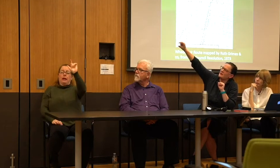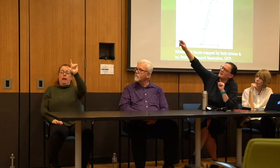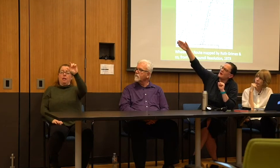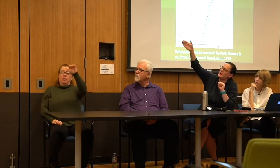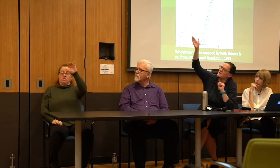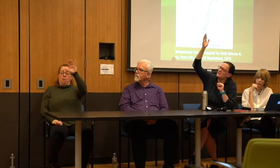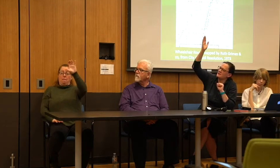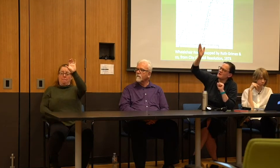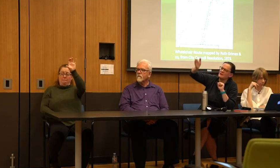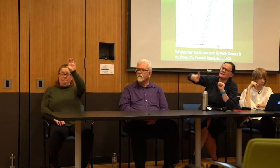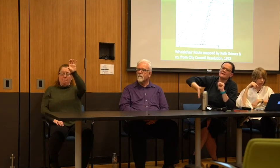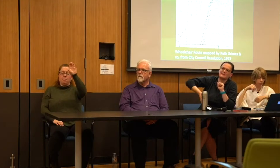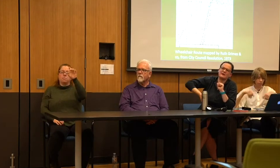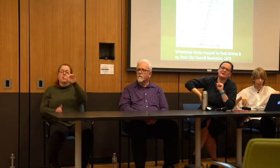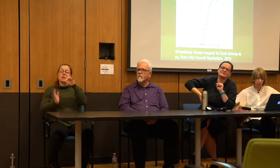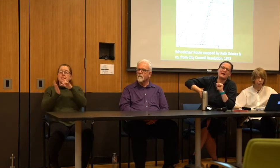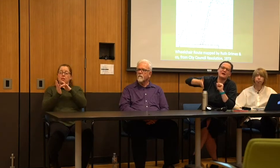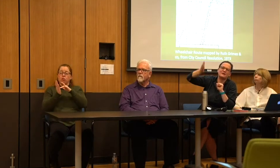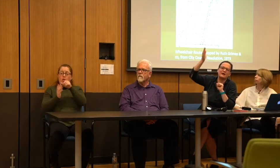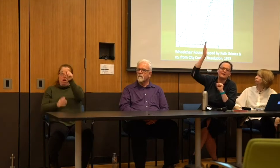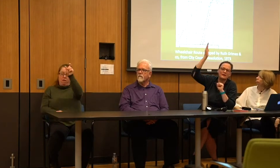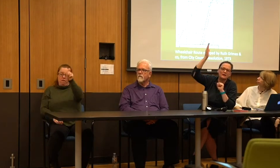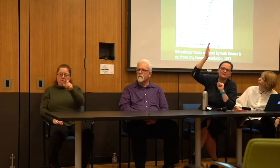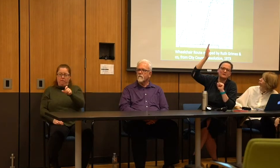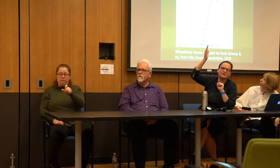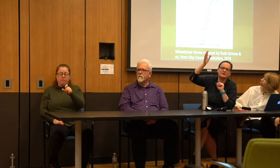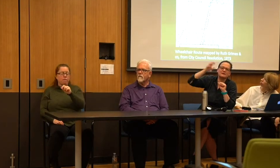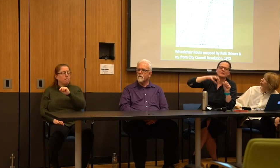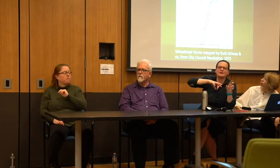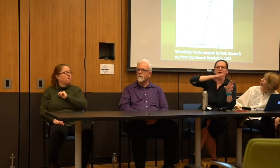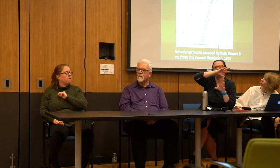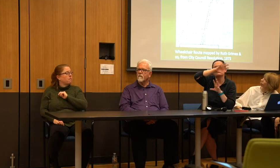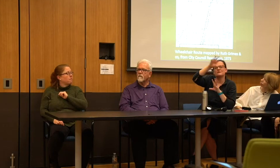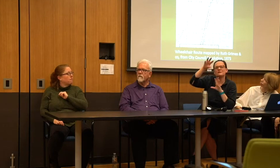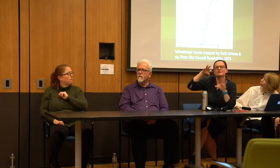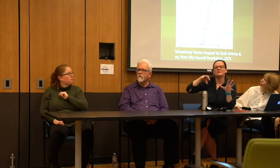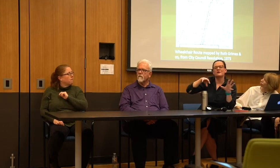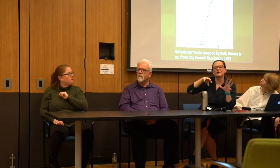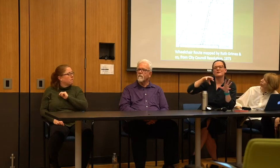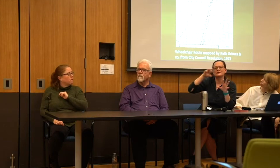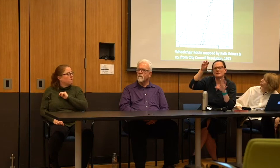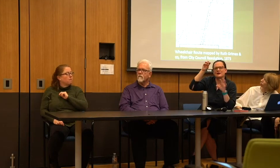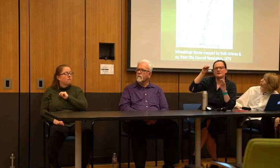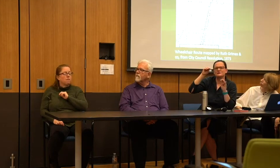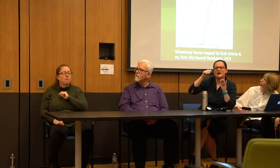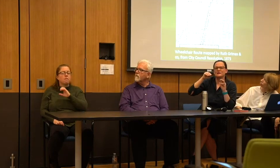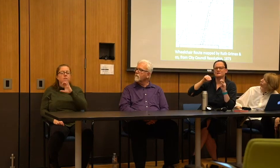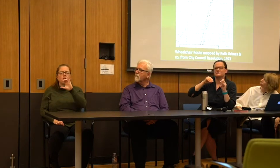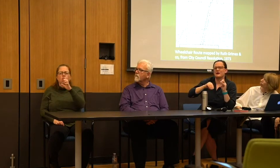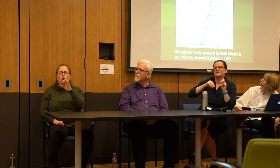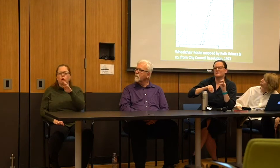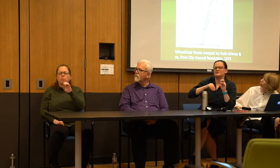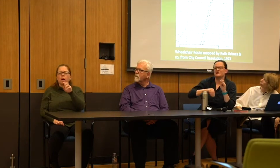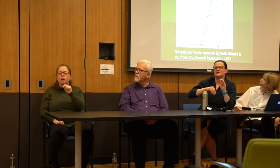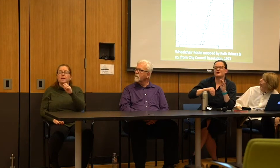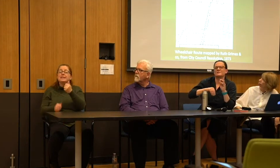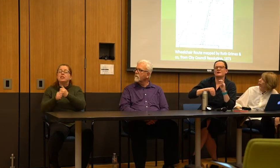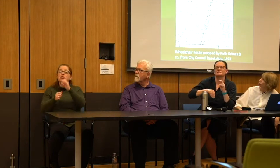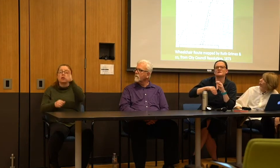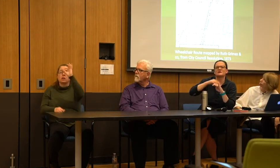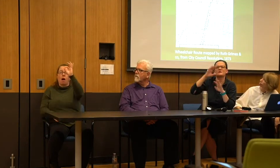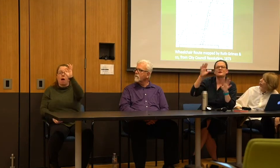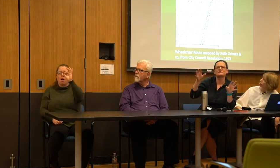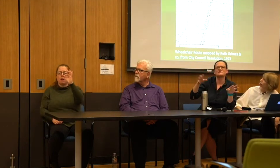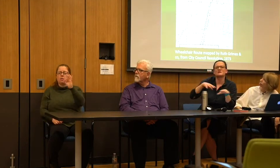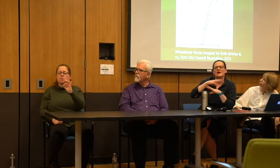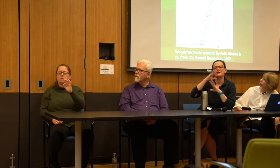top, and then Telegraph that comes down, and the curb cuts, and then all the dots represent the curb cuts.